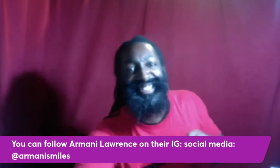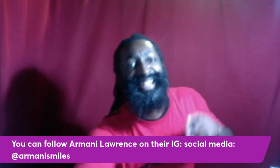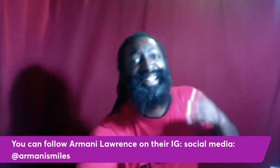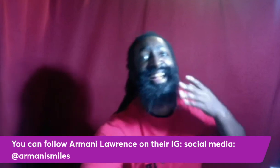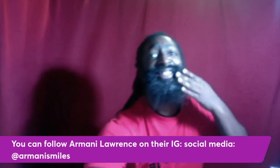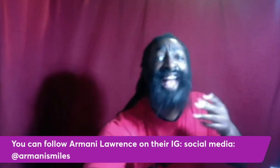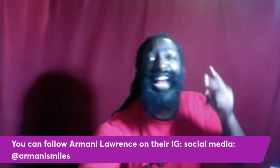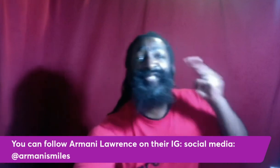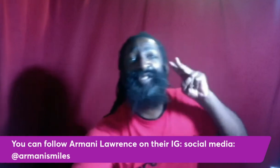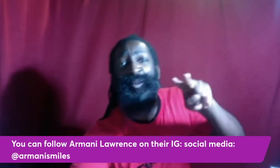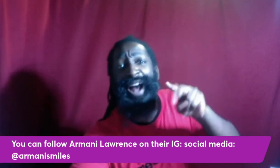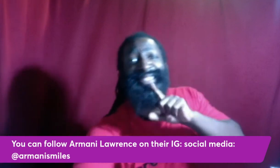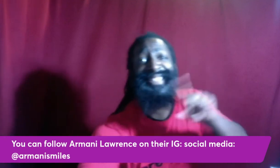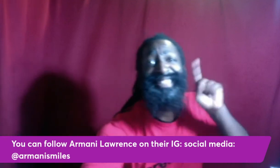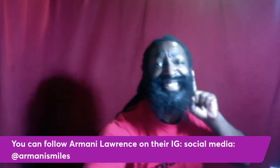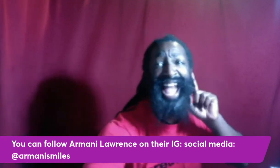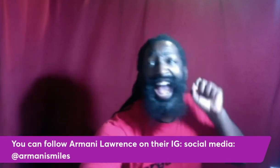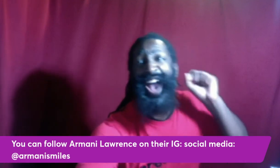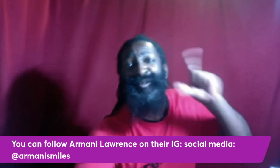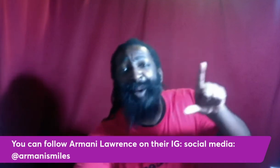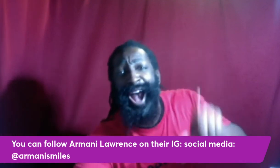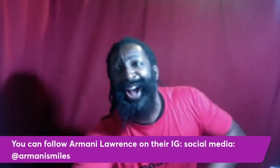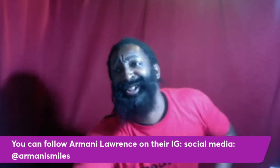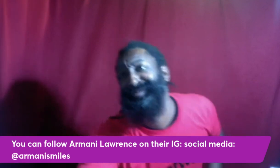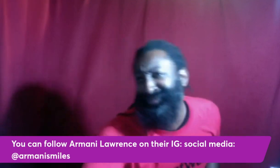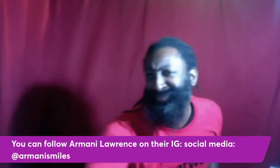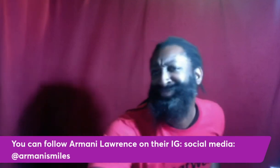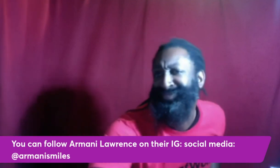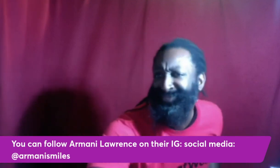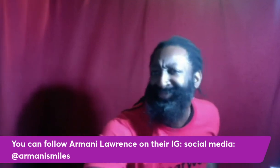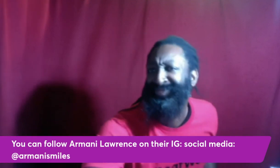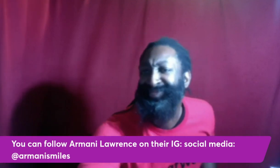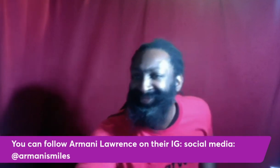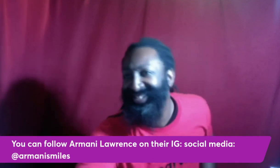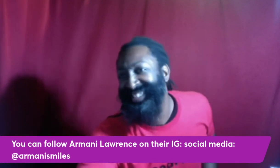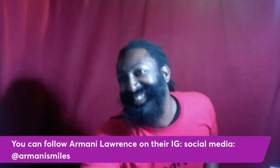Hey, thank you for watching. Deaf.